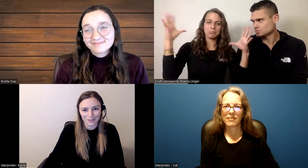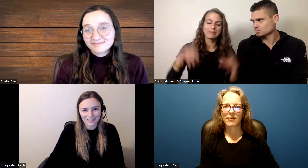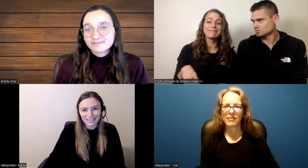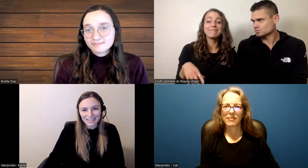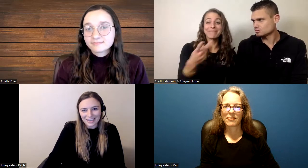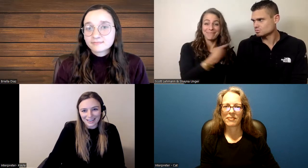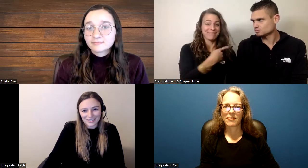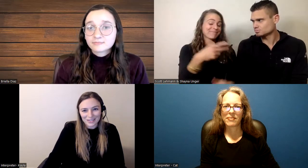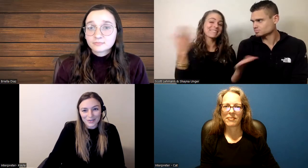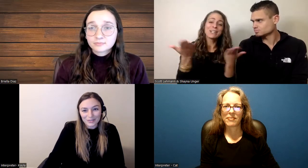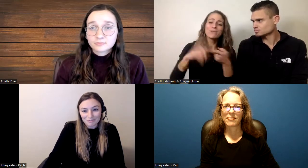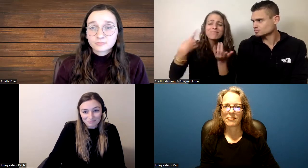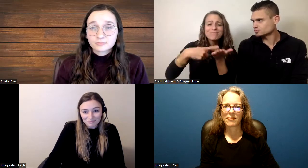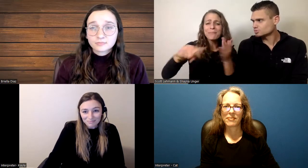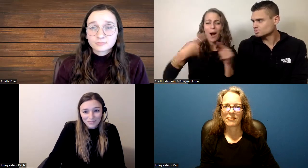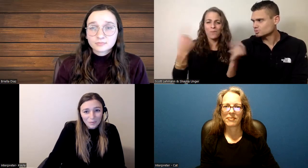deaf world.